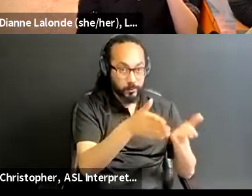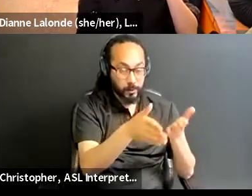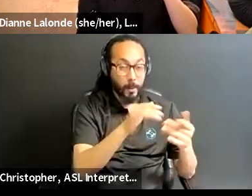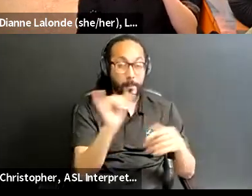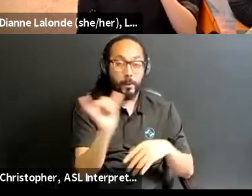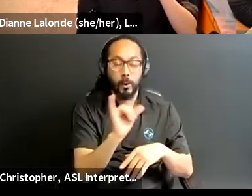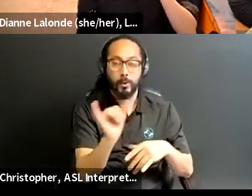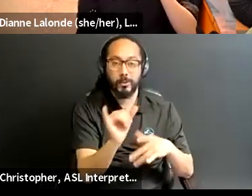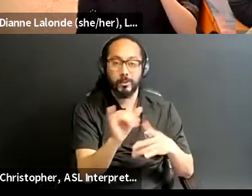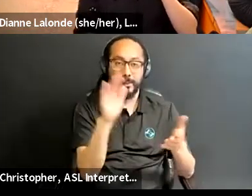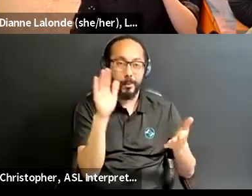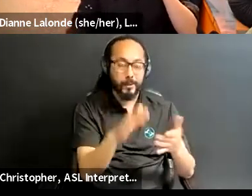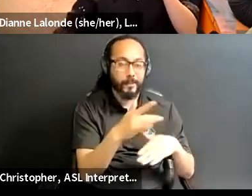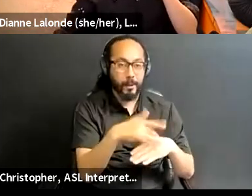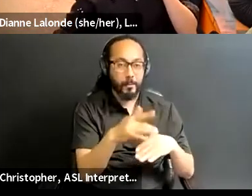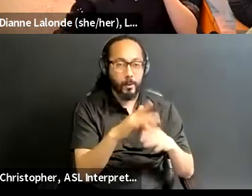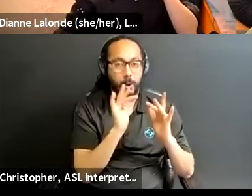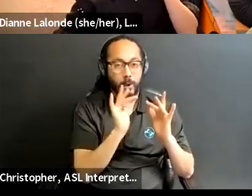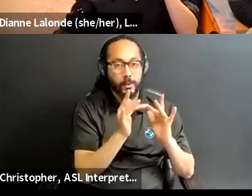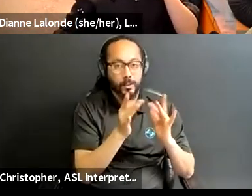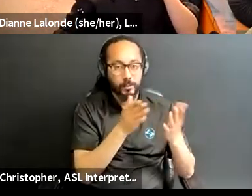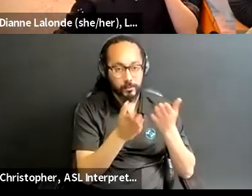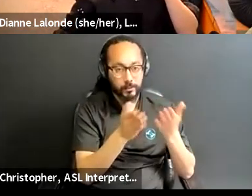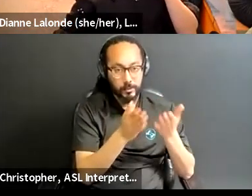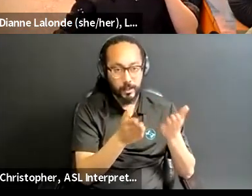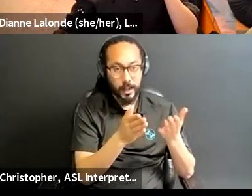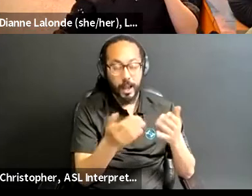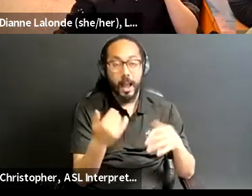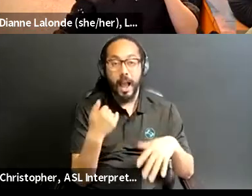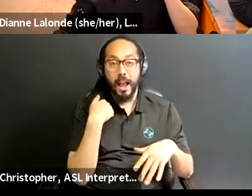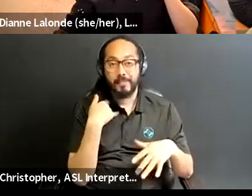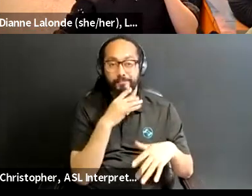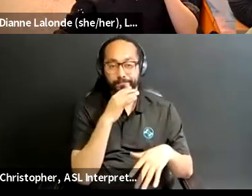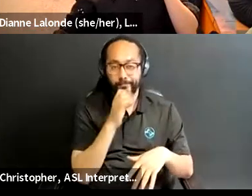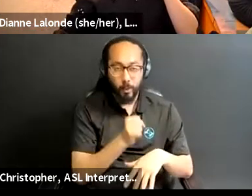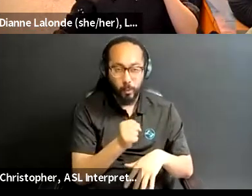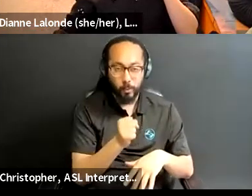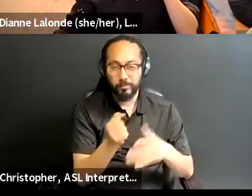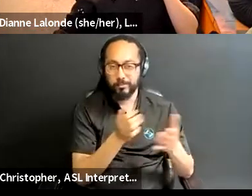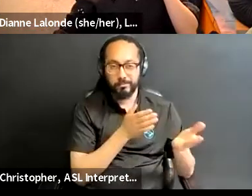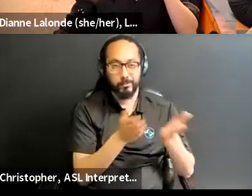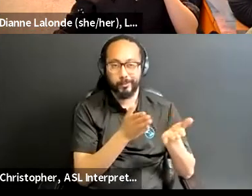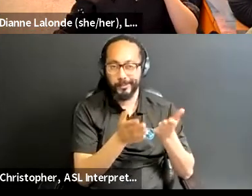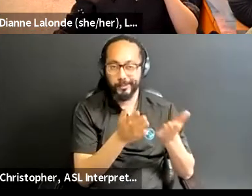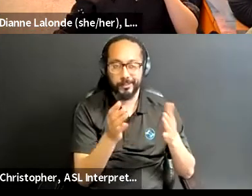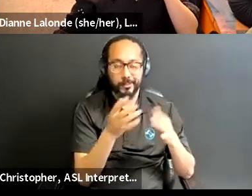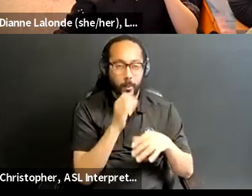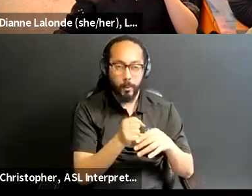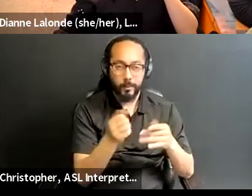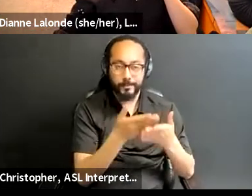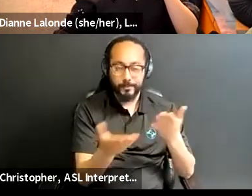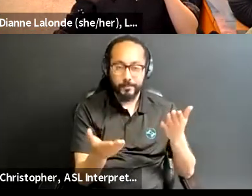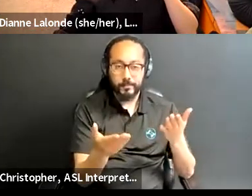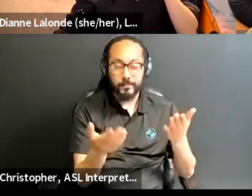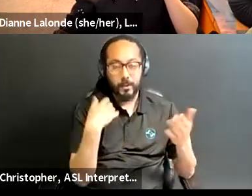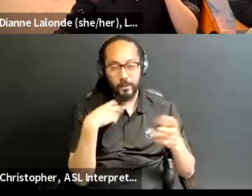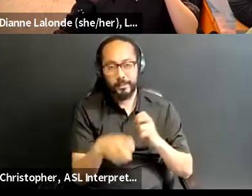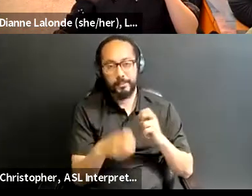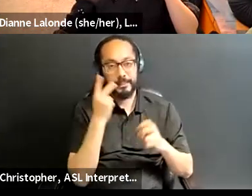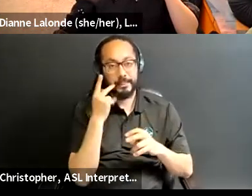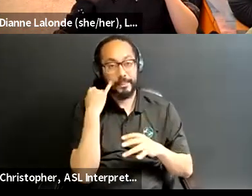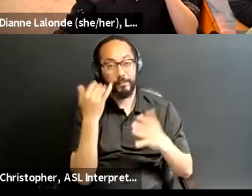available online and have things that were less updated, for example. So it was harder to see if they had any currently